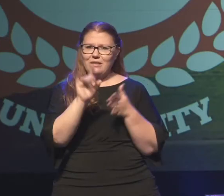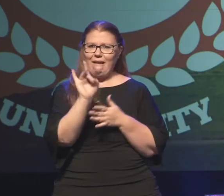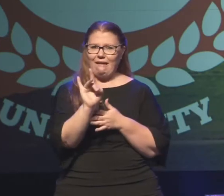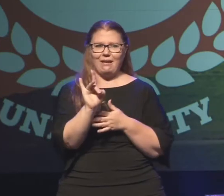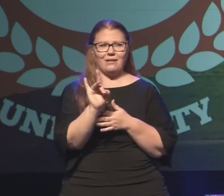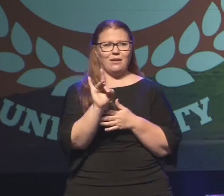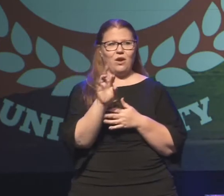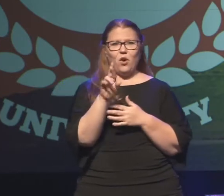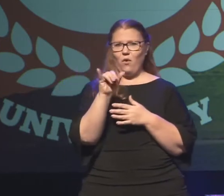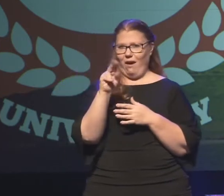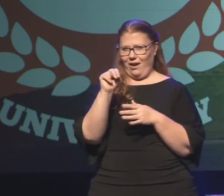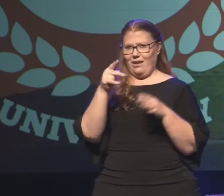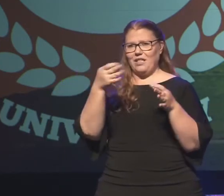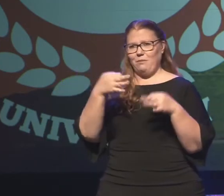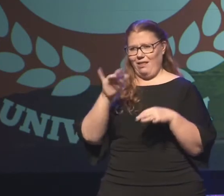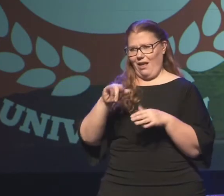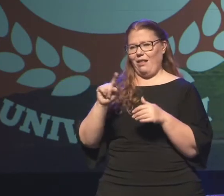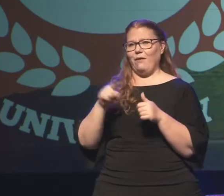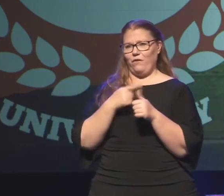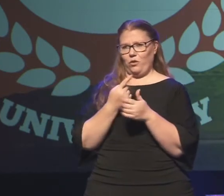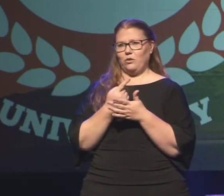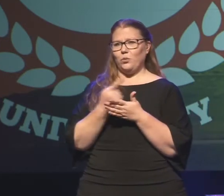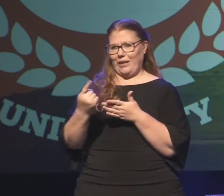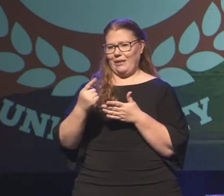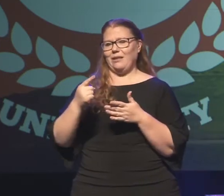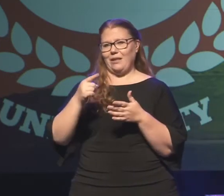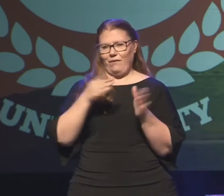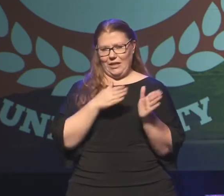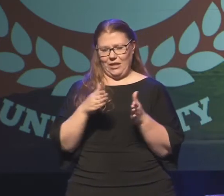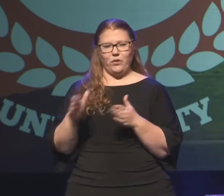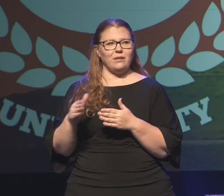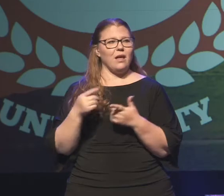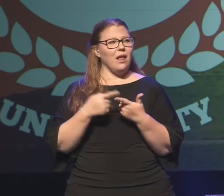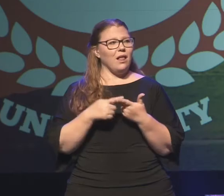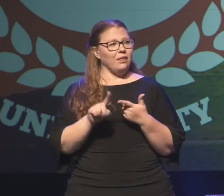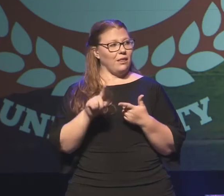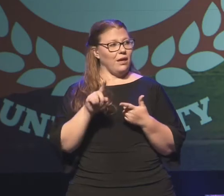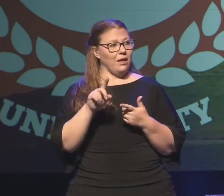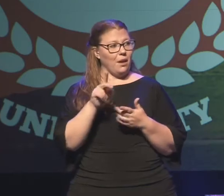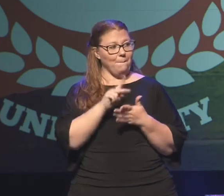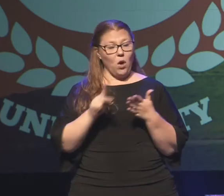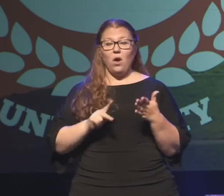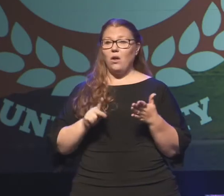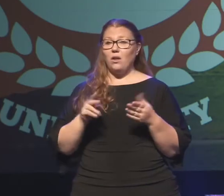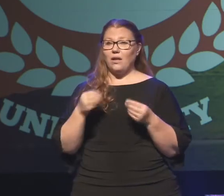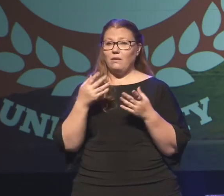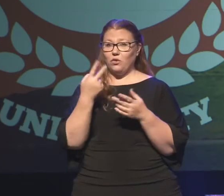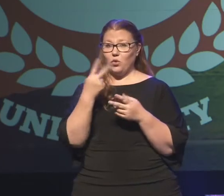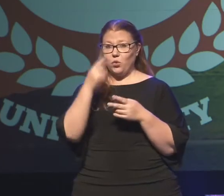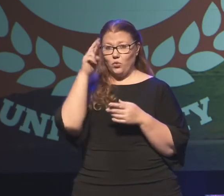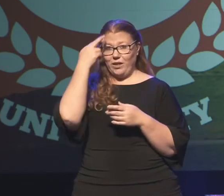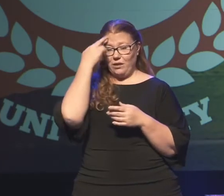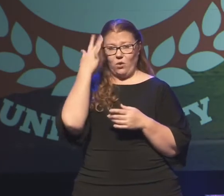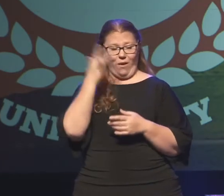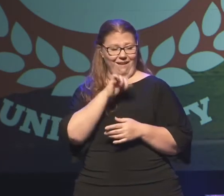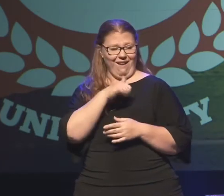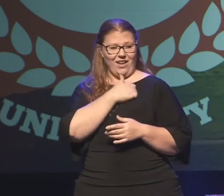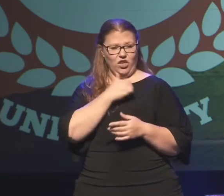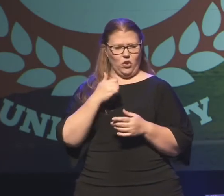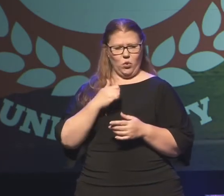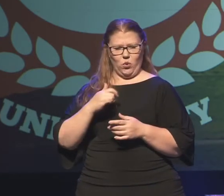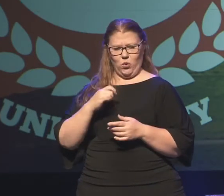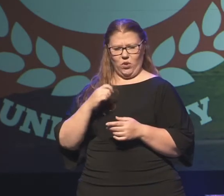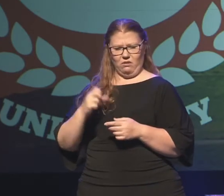Ryan explained what those were in week 1 of the series. And then Paul gives 2 reasons in verse 8 why an attitude of